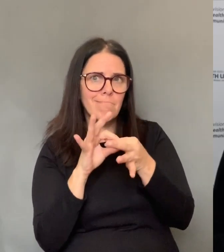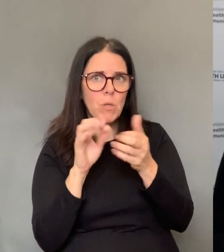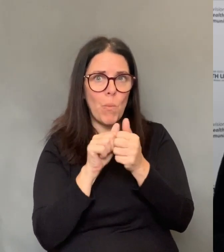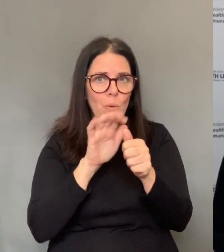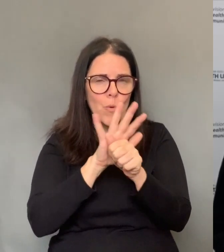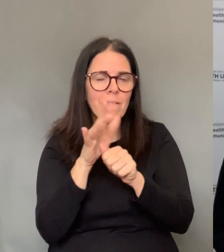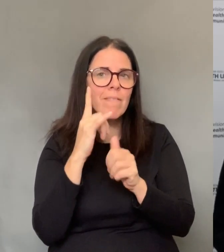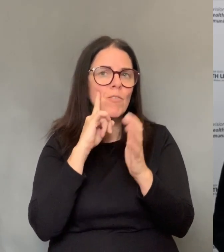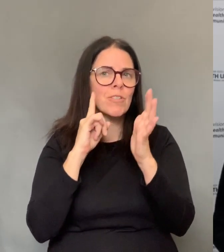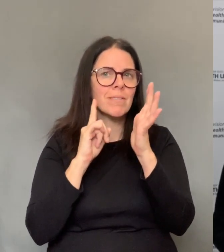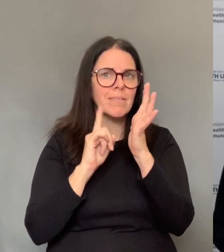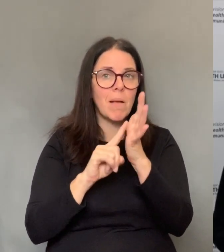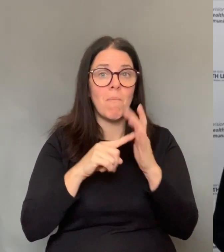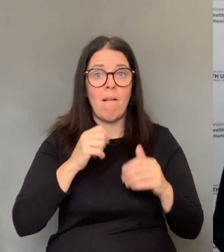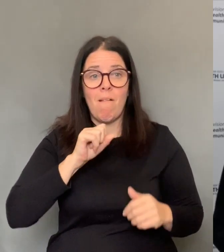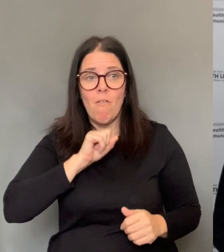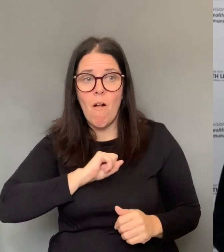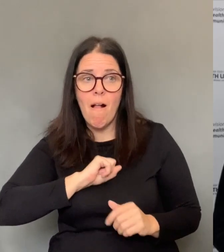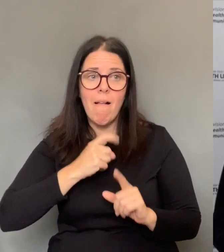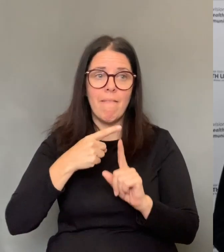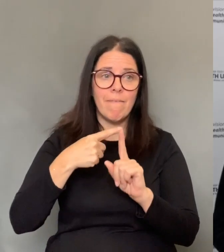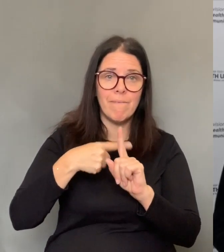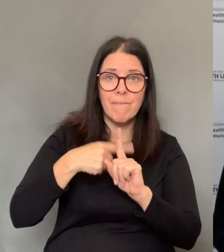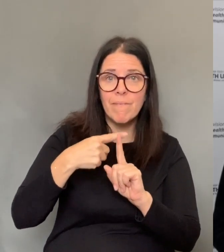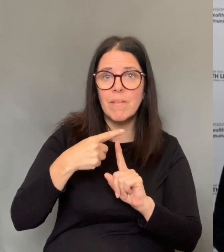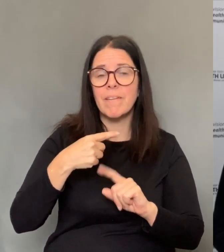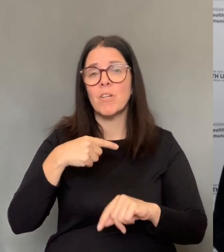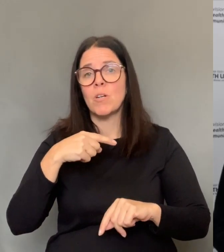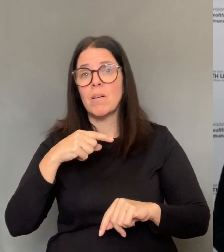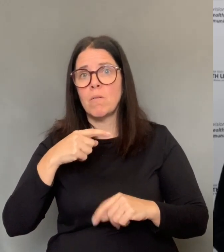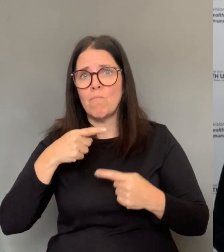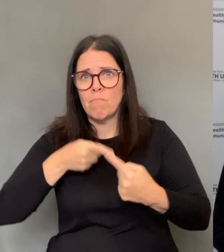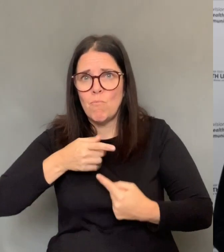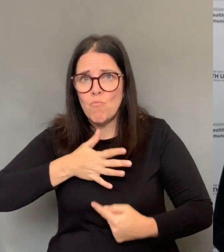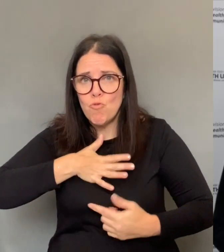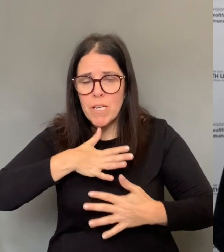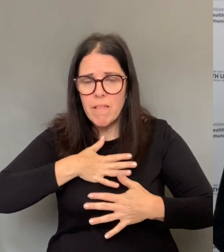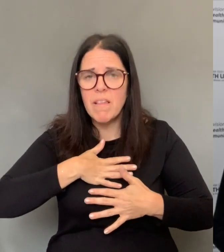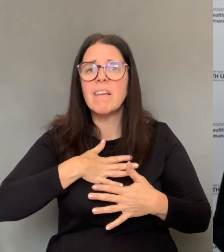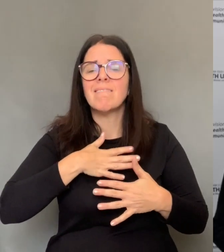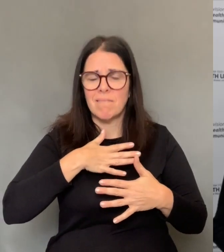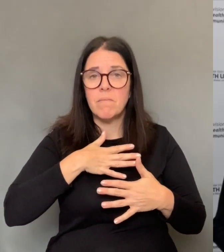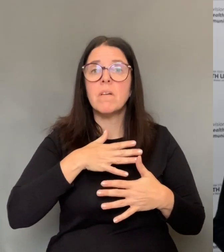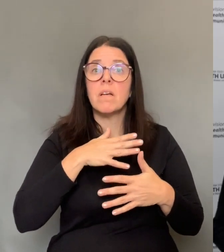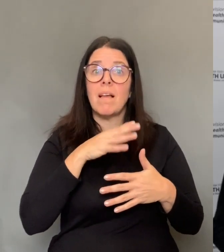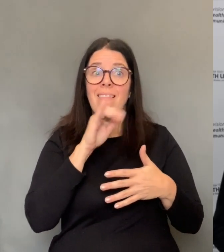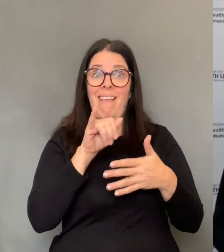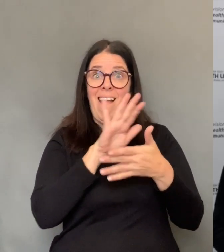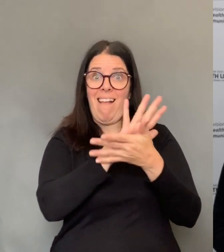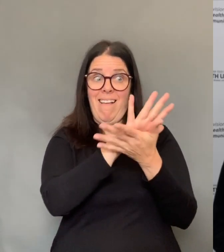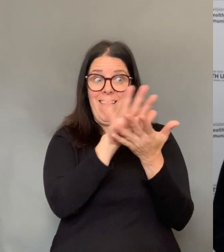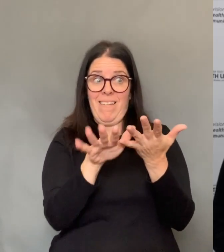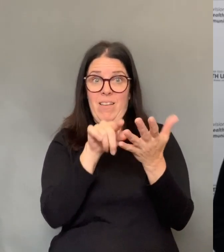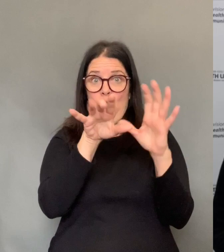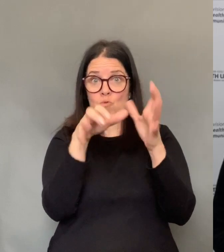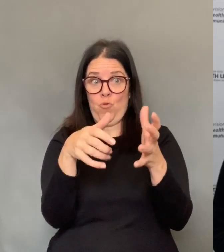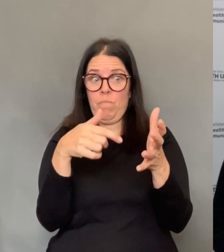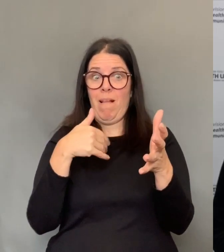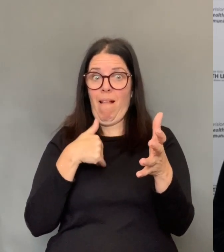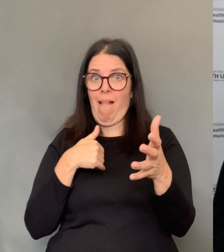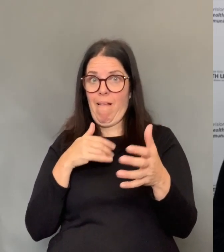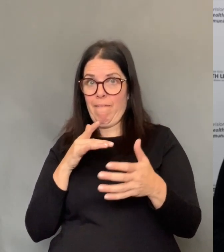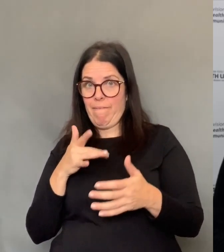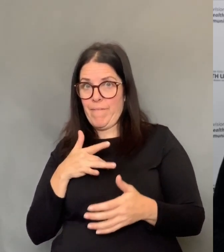having headaches. If you are feeling unwell and need to seek a health assessment for COVID-19, there are 3 options. Complete the